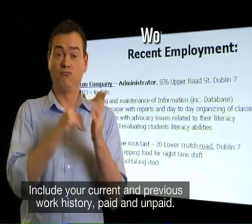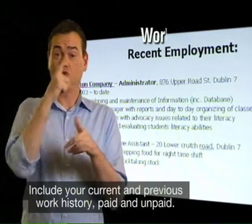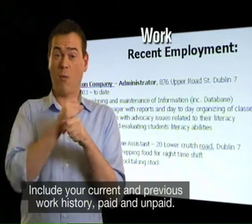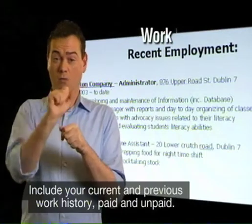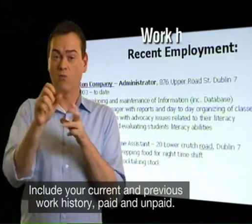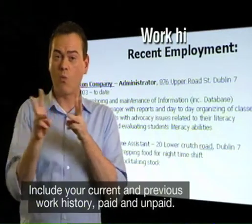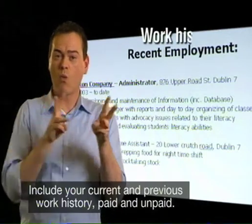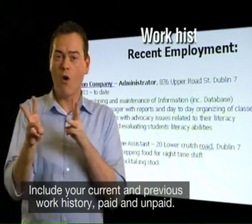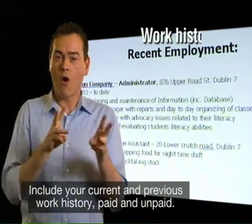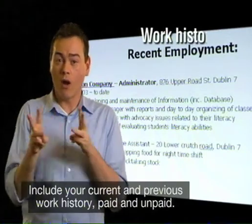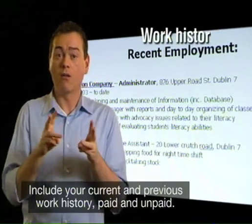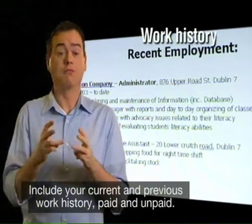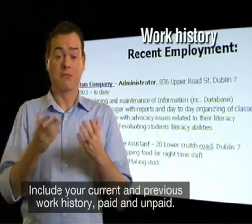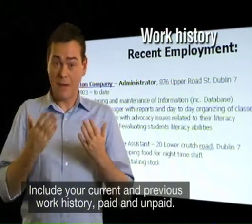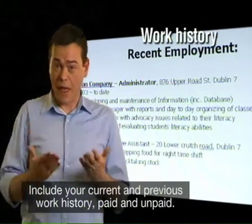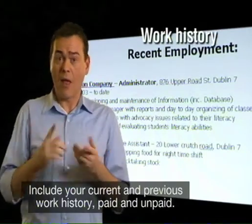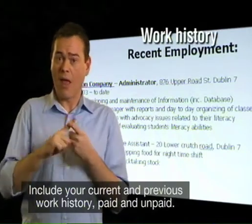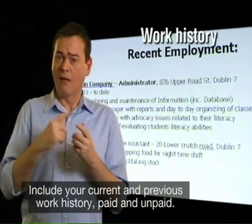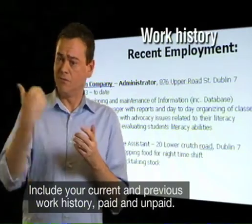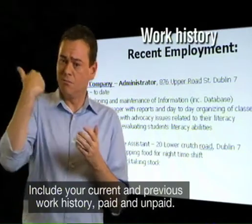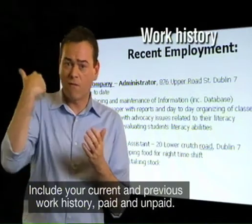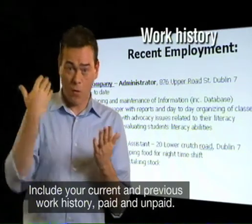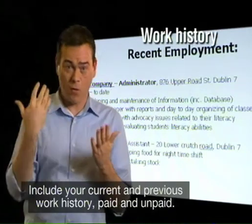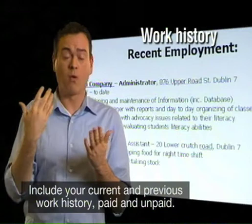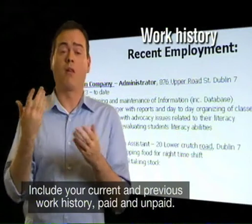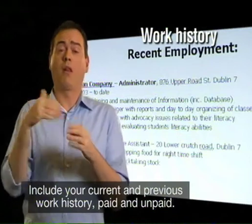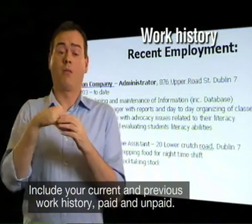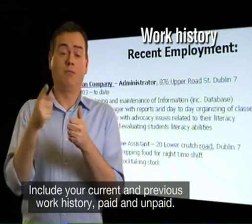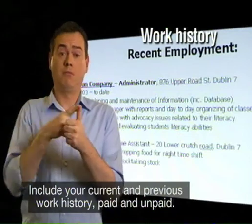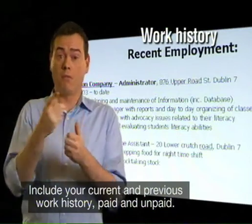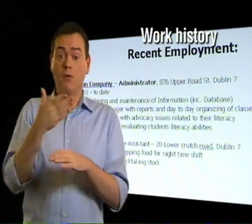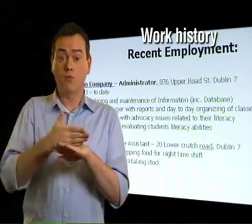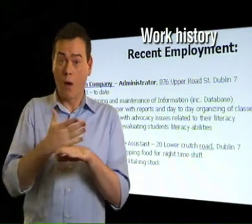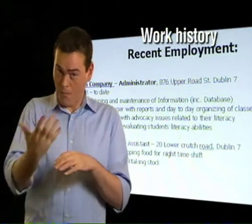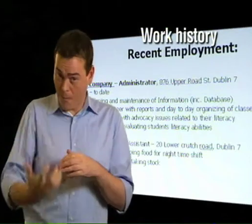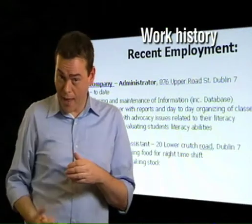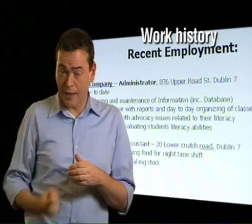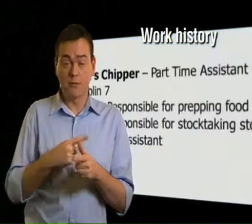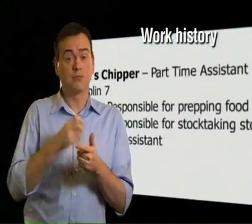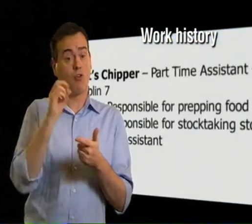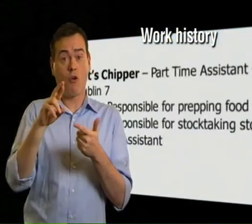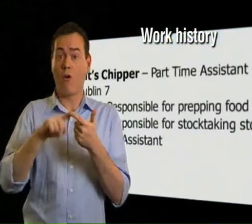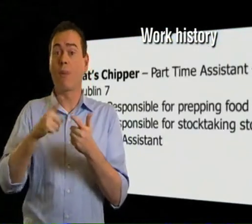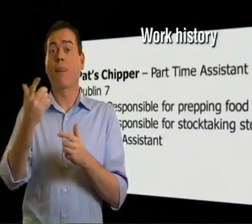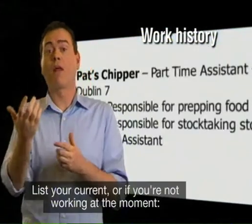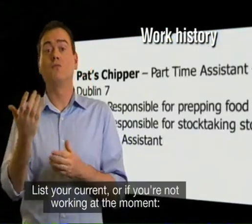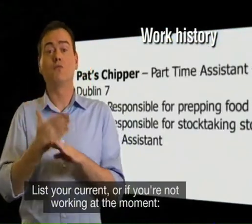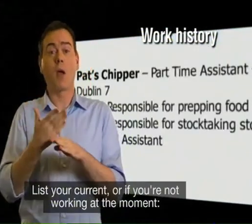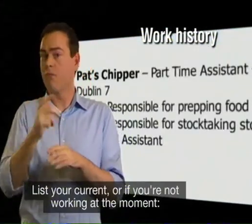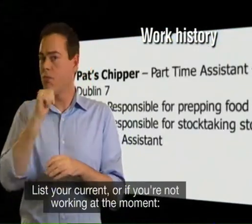Include your current and previous work history, paid and unpaid. List your current,